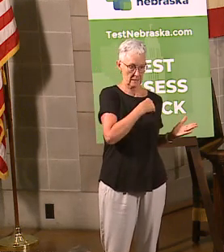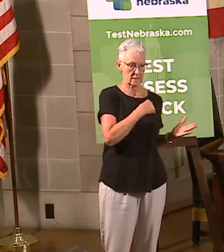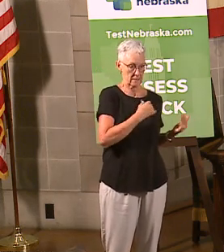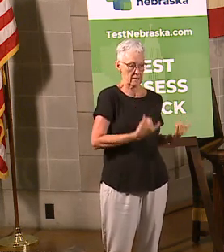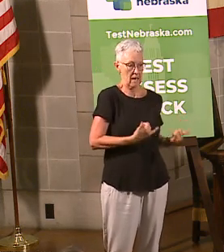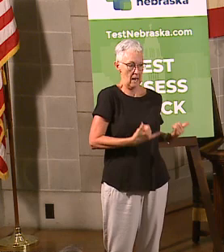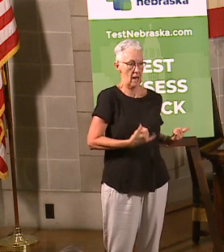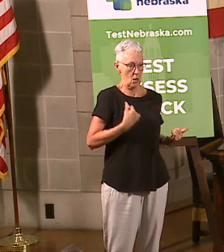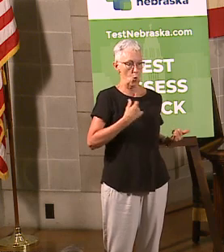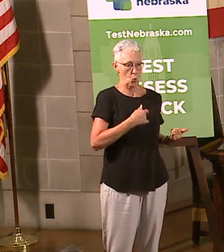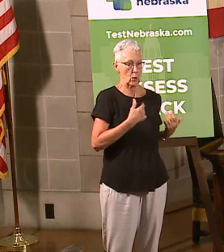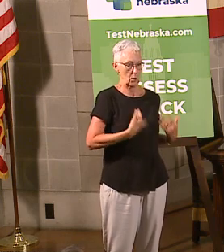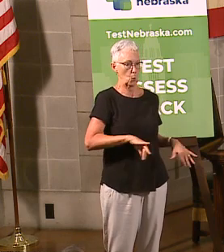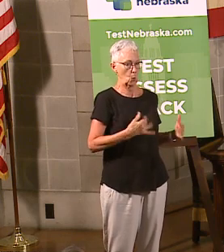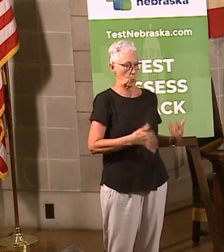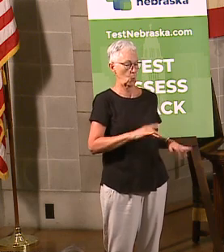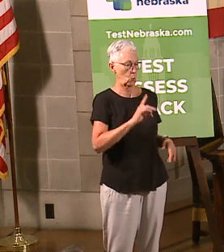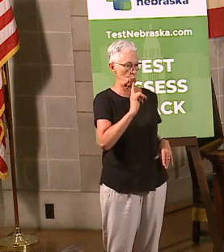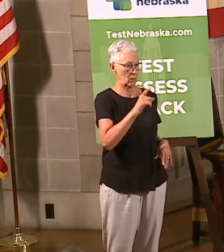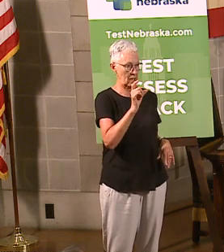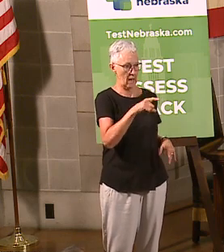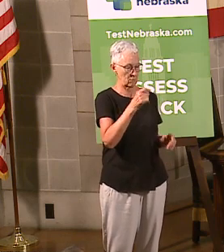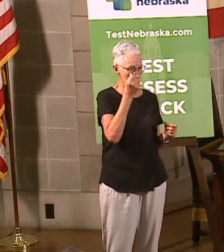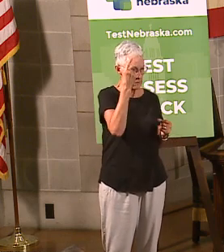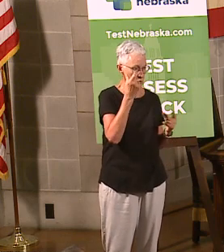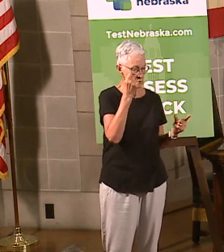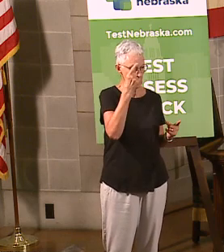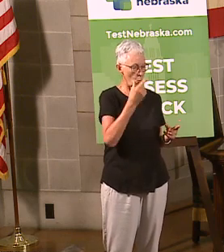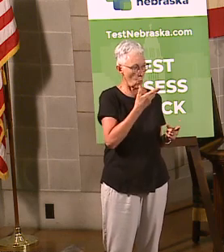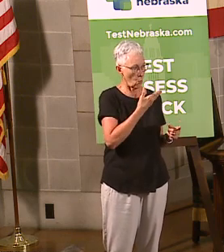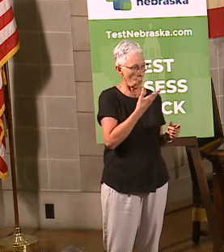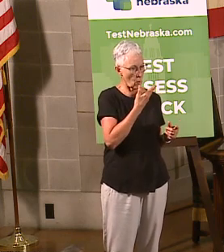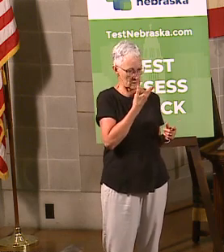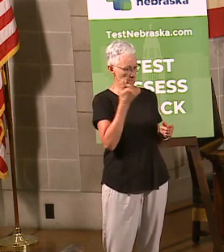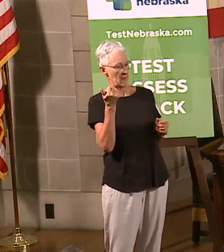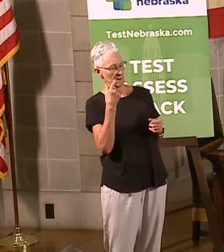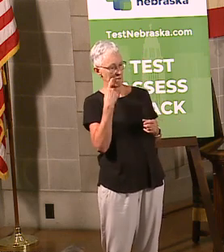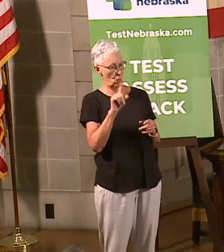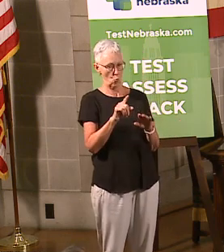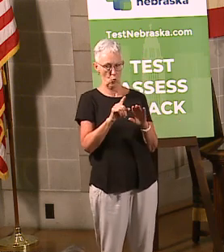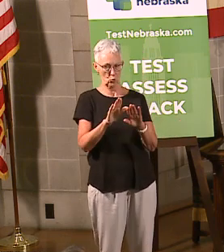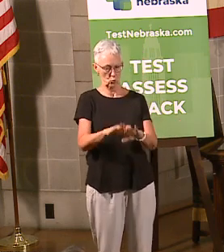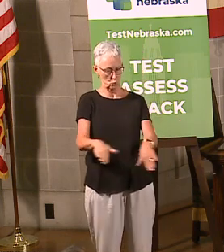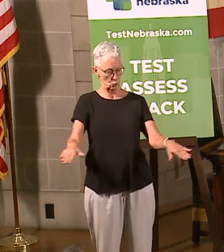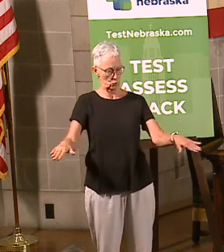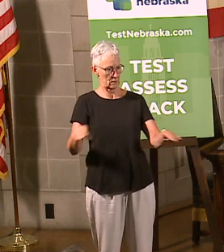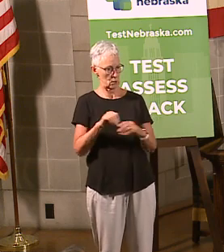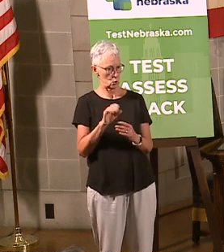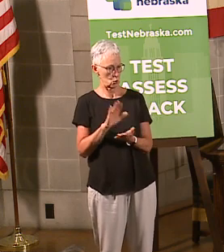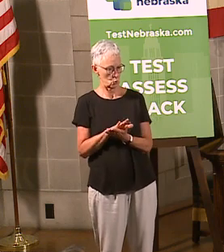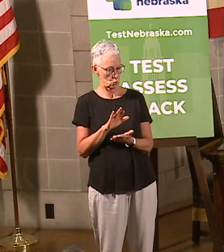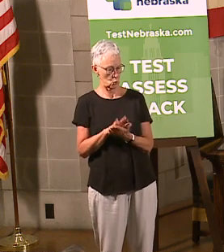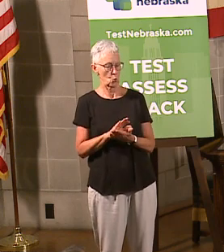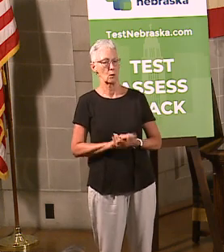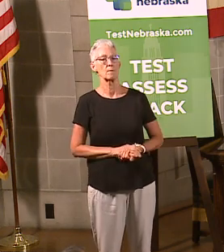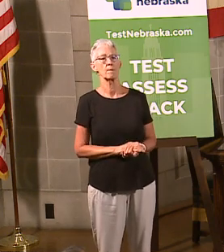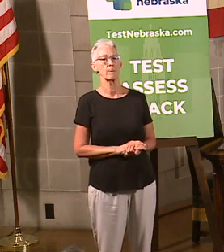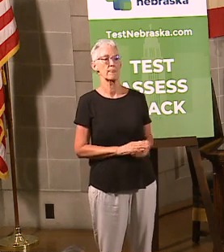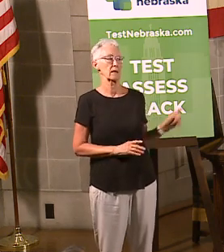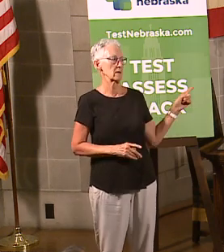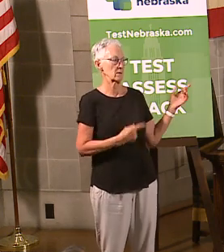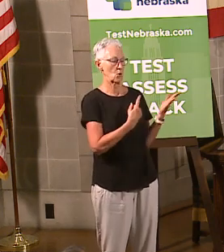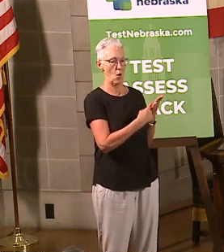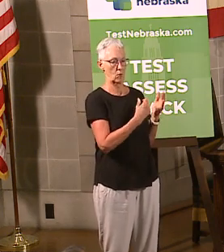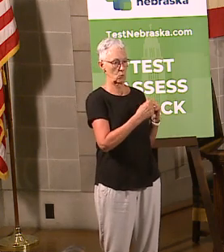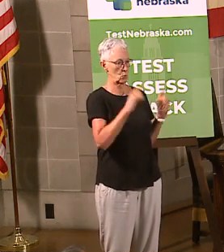schools to put ourselves into a position to really understand what's best for students as we proceed. One thing the governor and I have talked about many, many